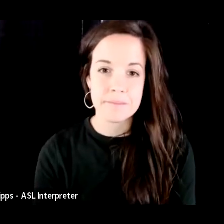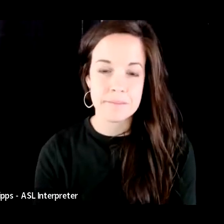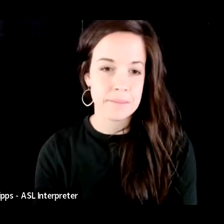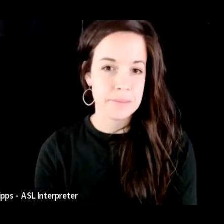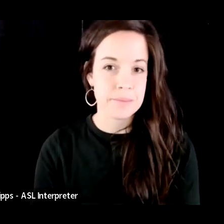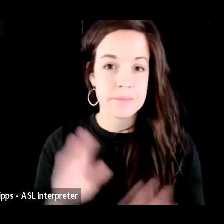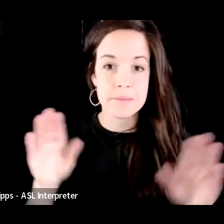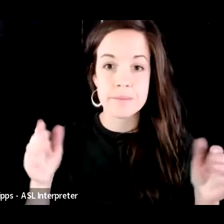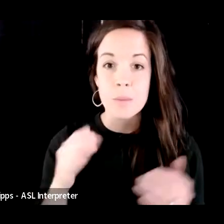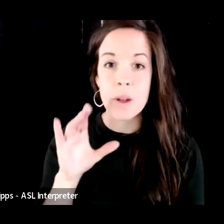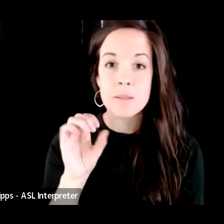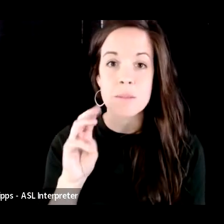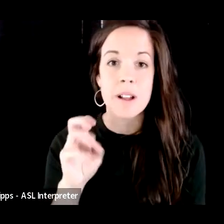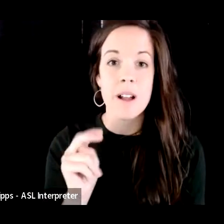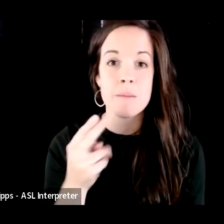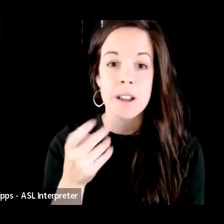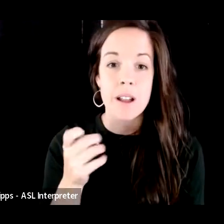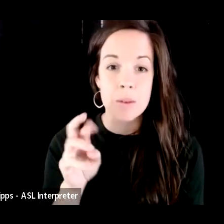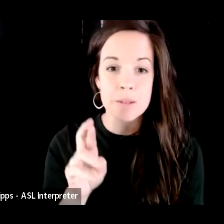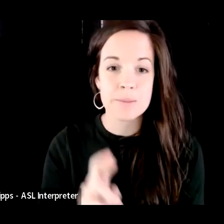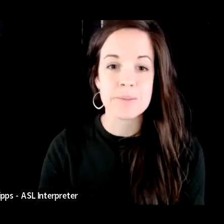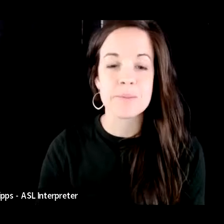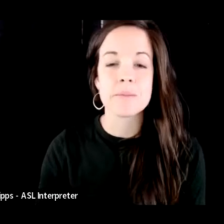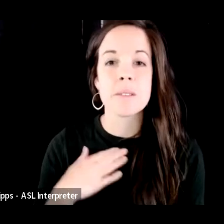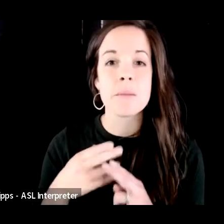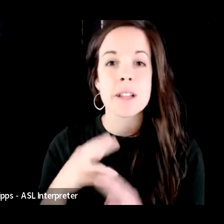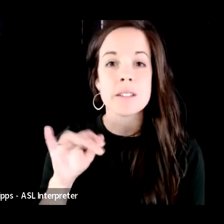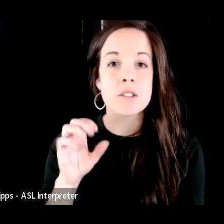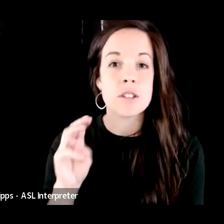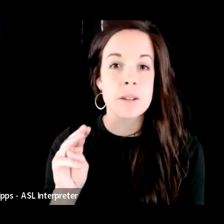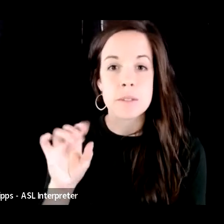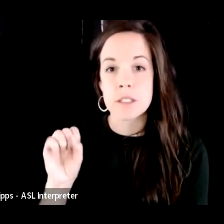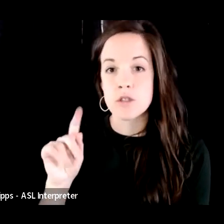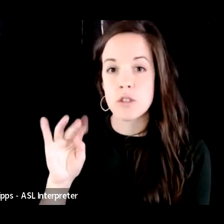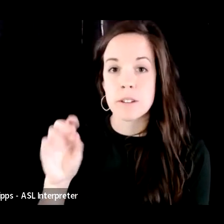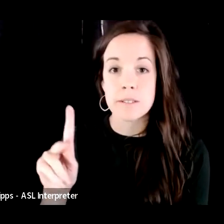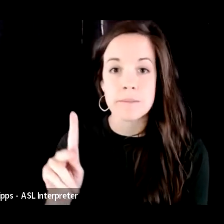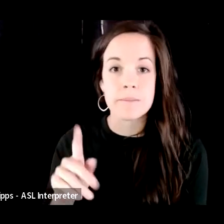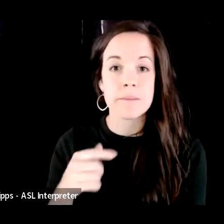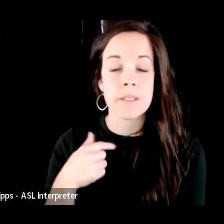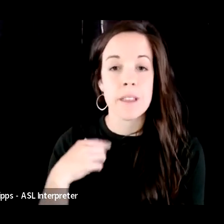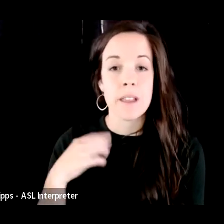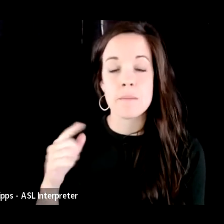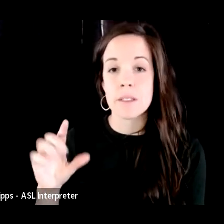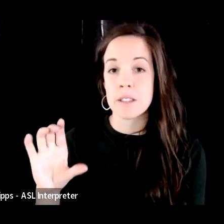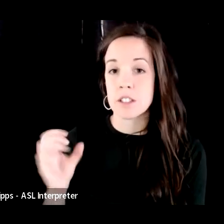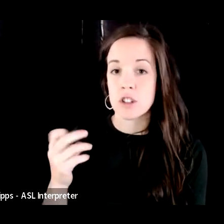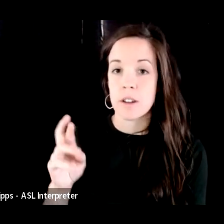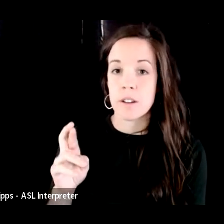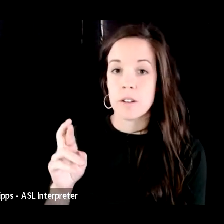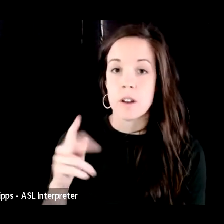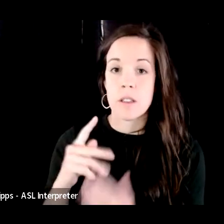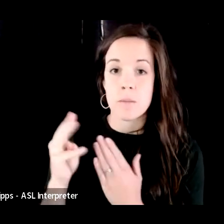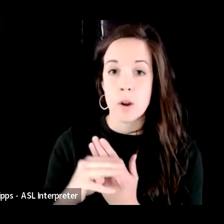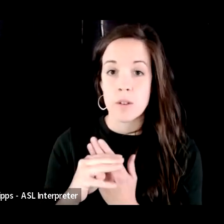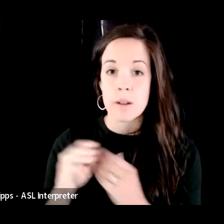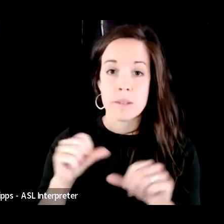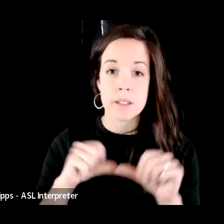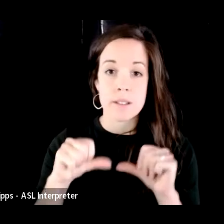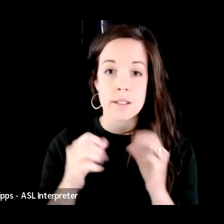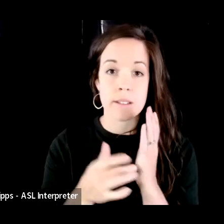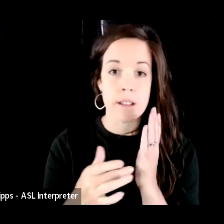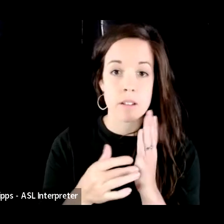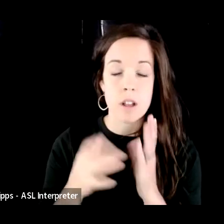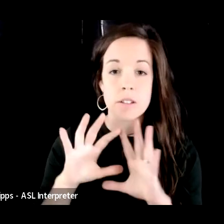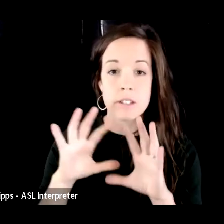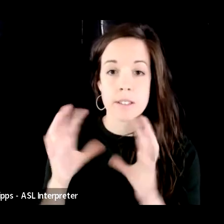Welcome to Common Hour. My name is Jim Strick, and I'm the chair of the program in Science, Technology, and